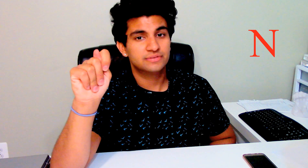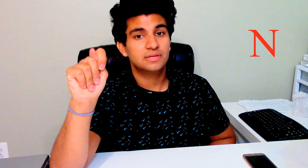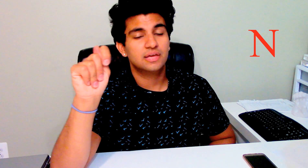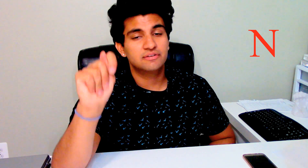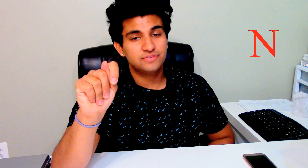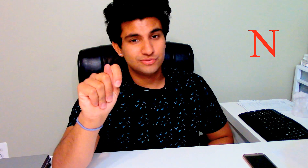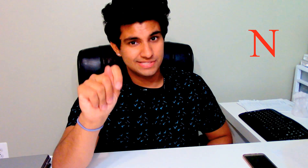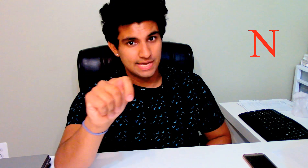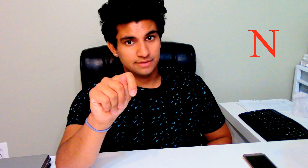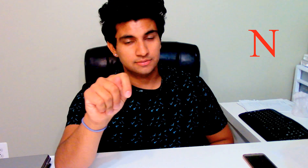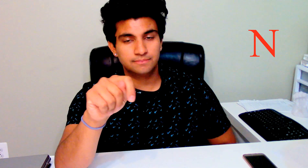get confused yet.